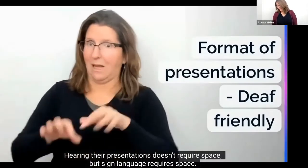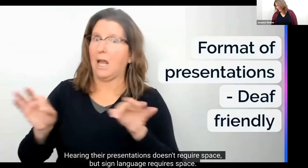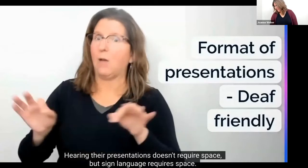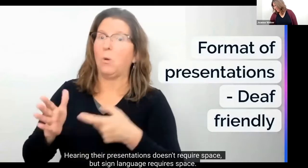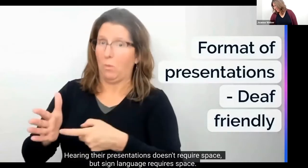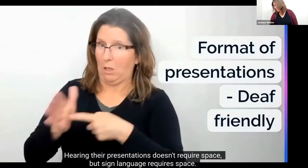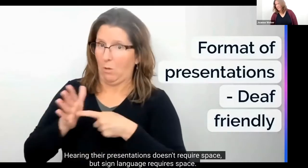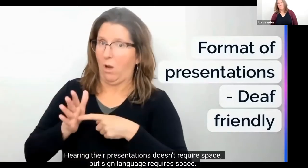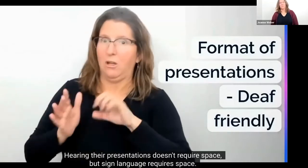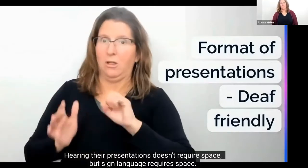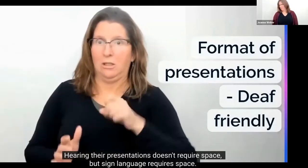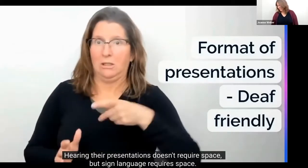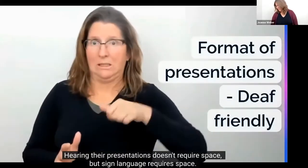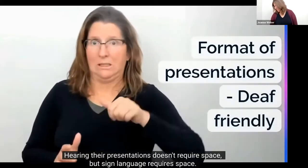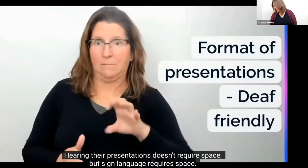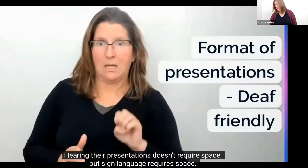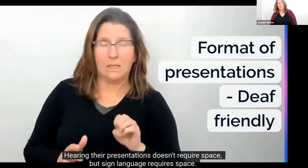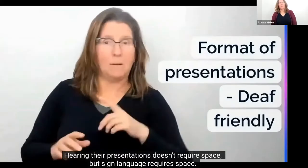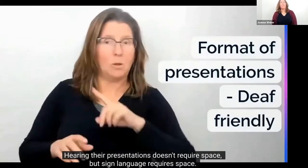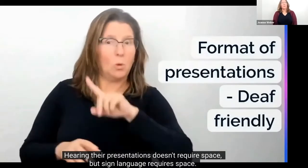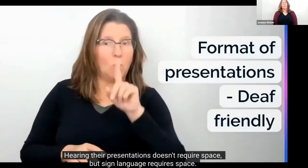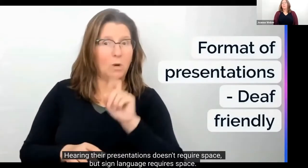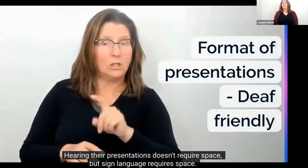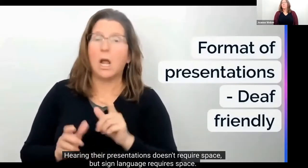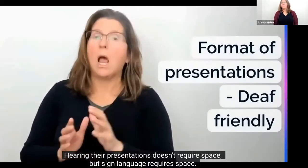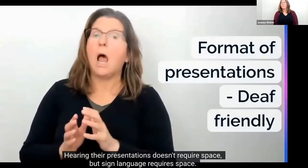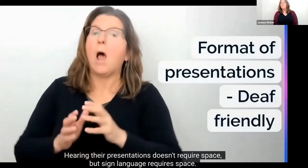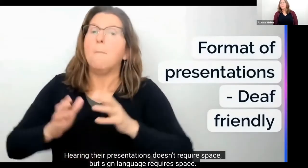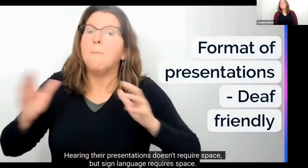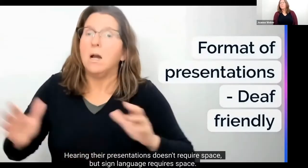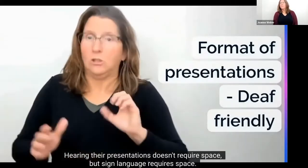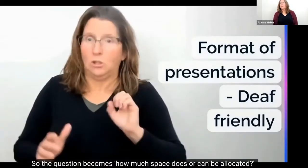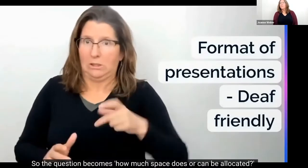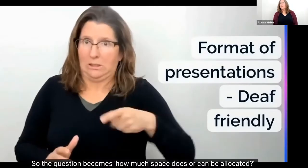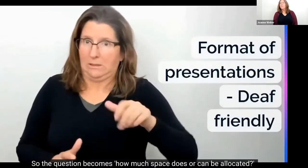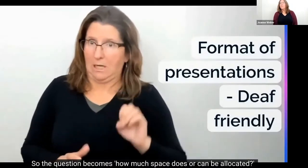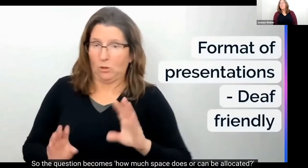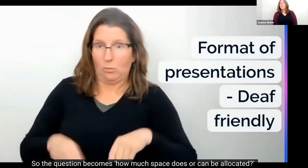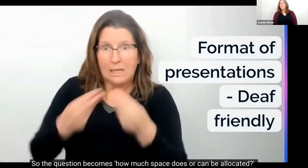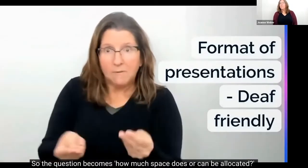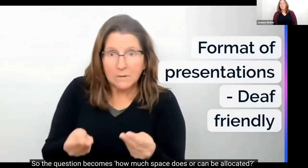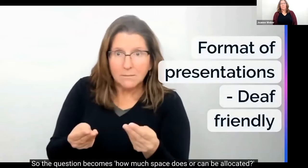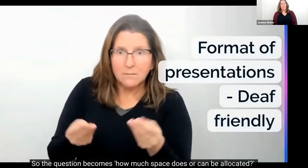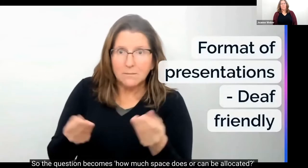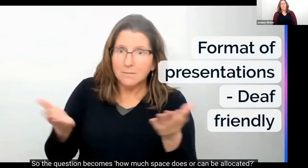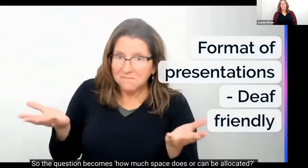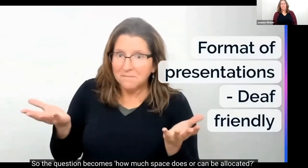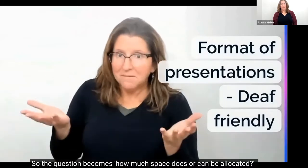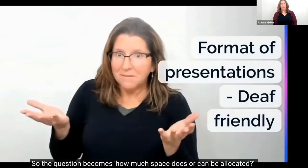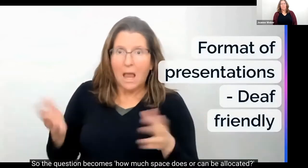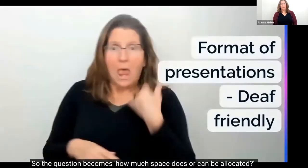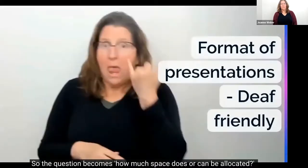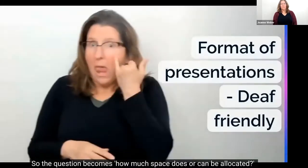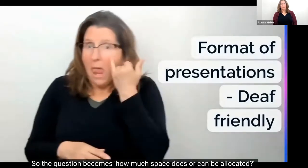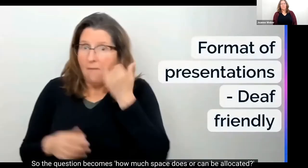Hearing their presentations doesn't require space, but sign language requires space. So the question becomes, how much space does